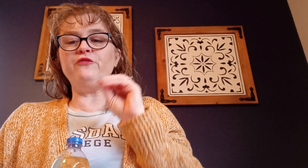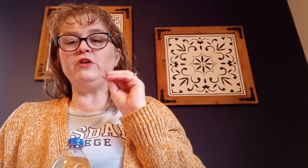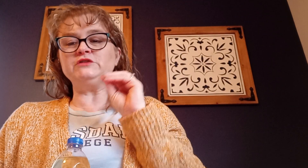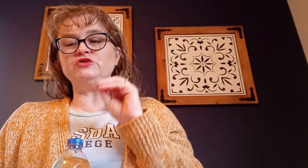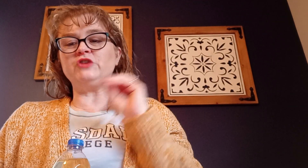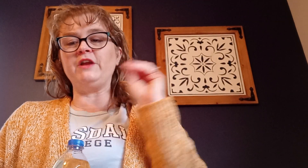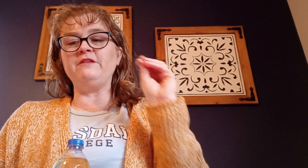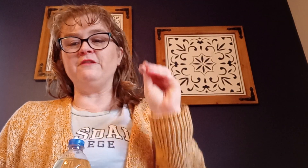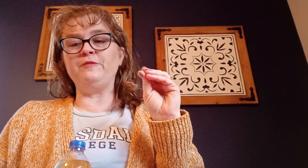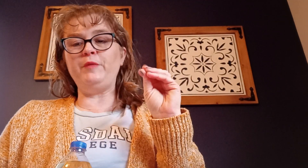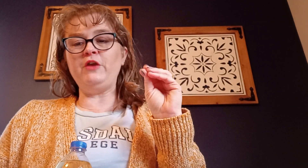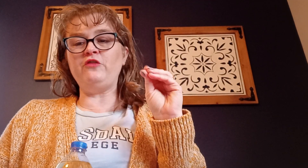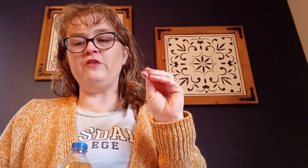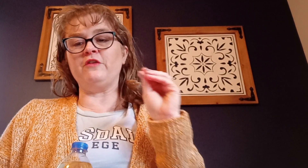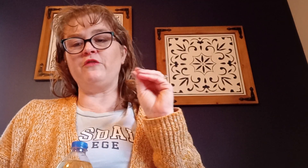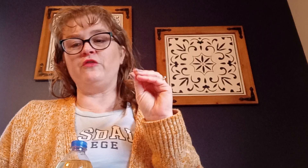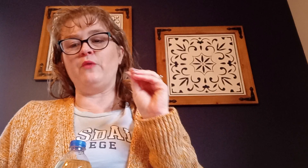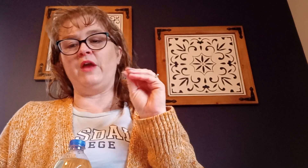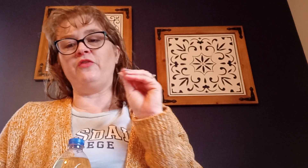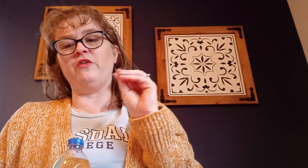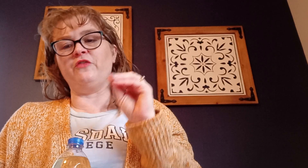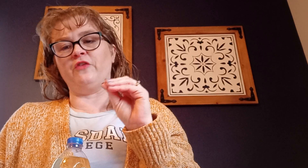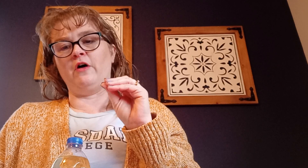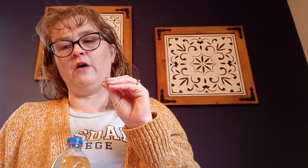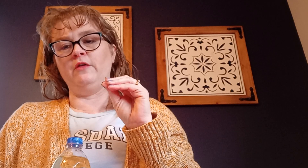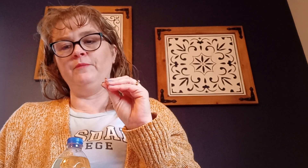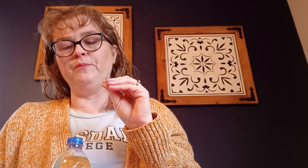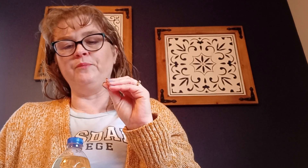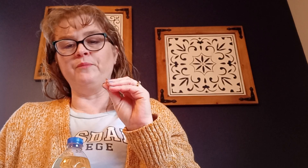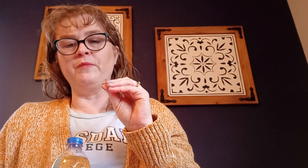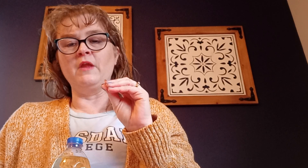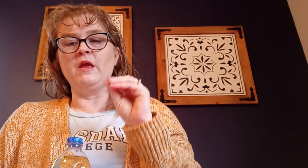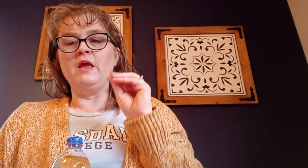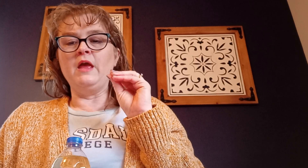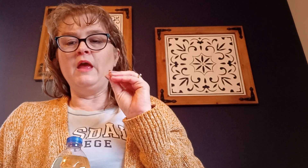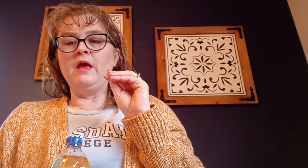Different strains and species of zooxanthelle,